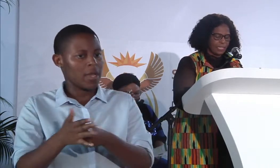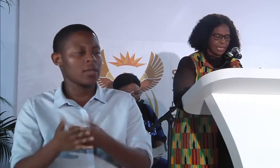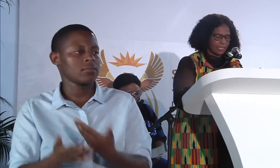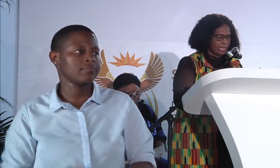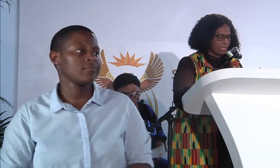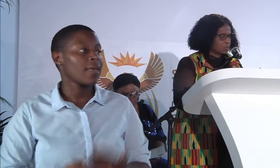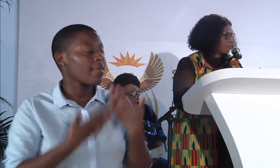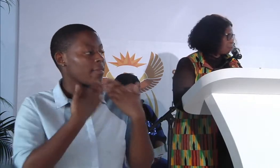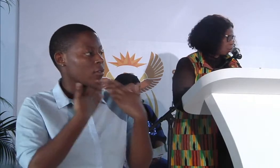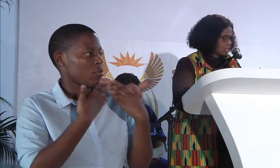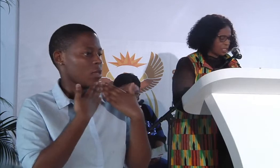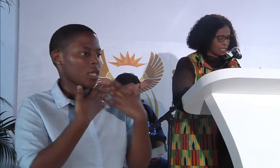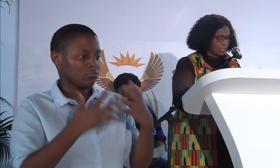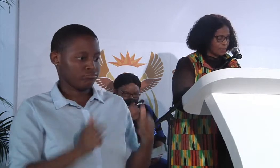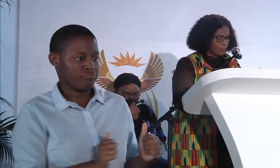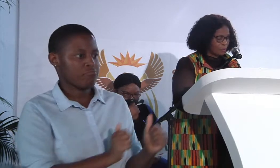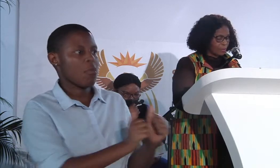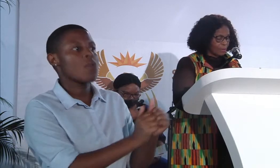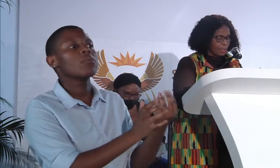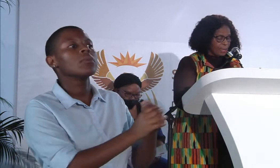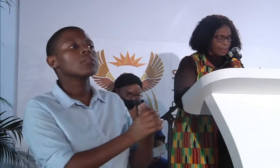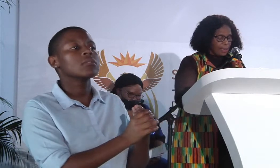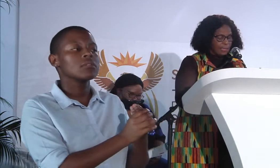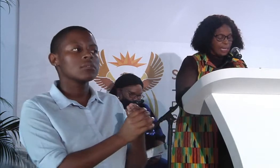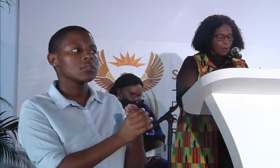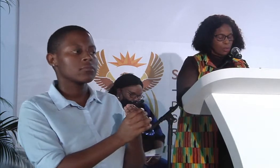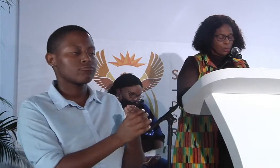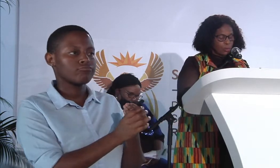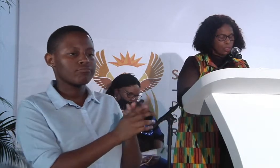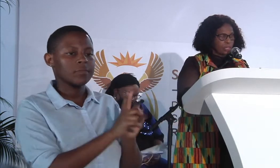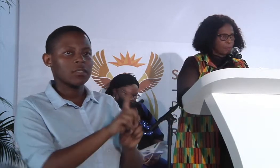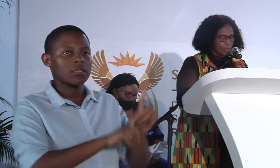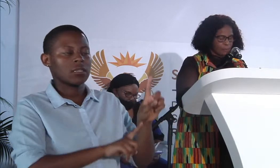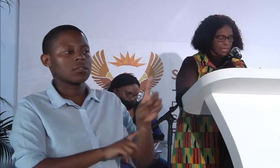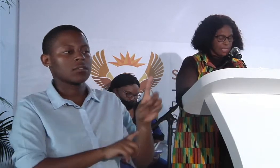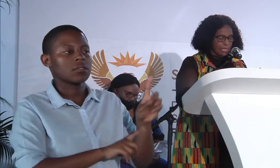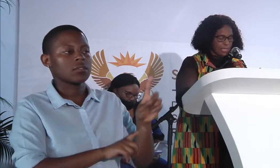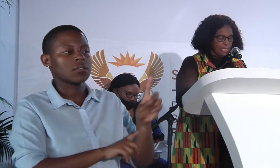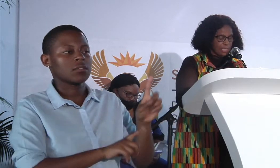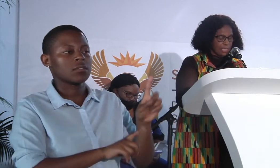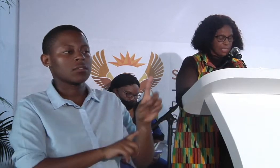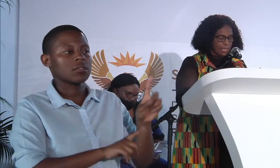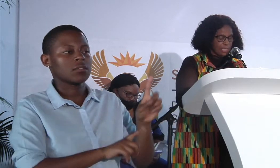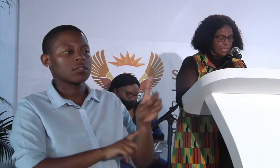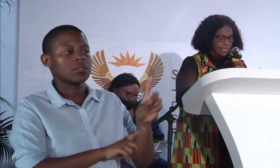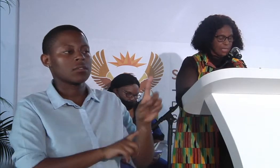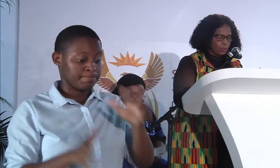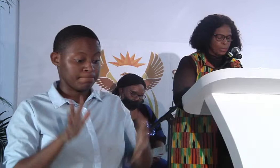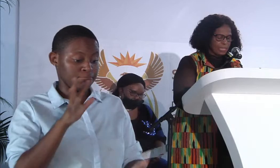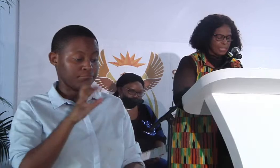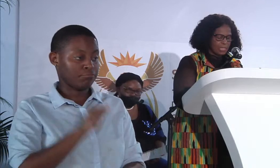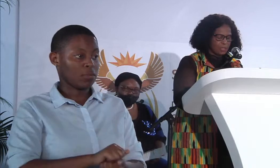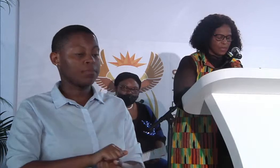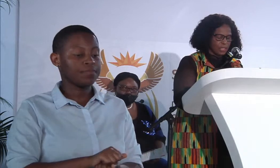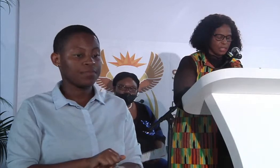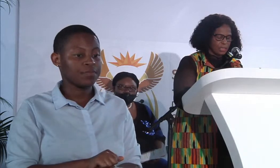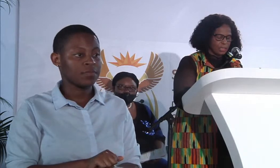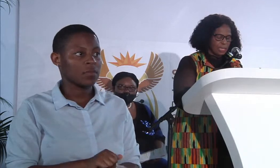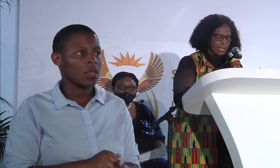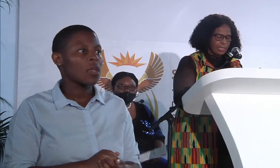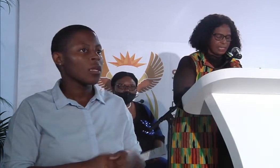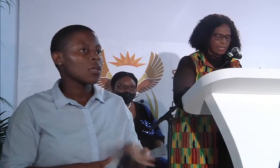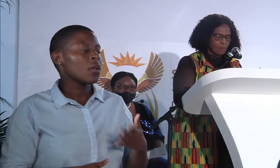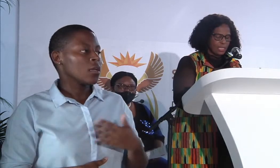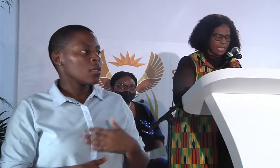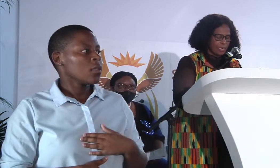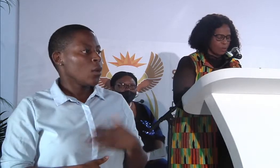the success of the project. As I conclude, Program Director, we note with satisfaction